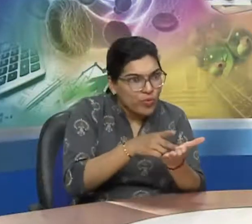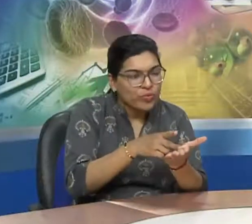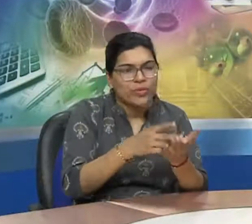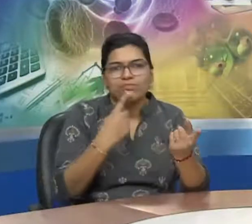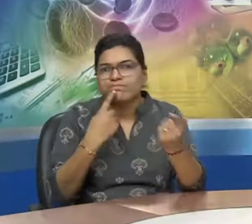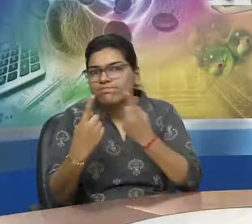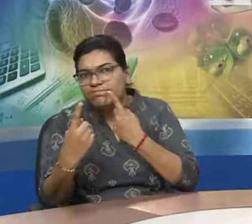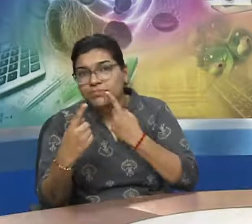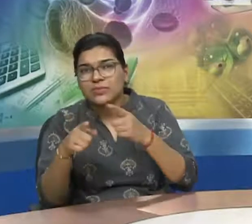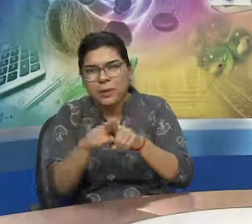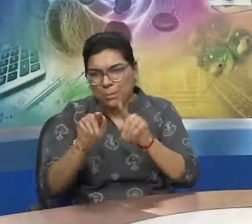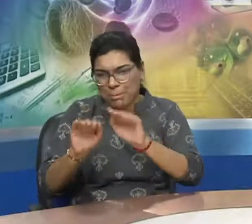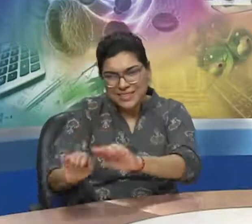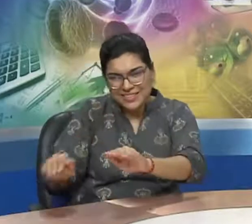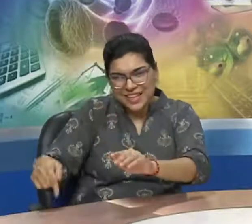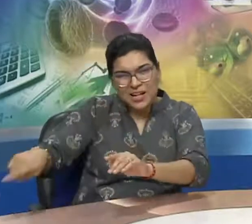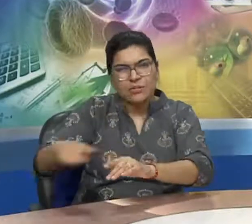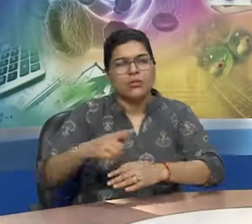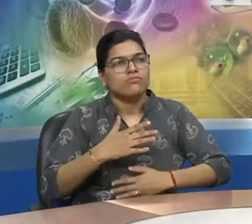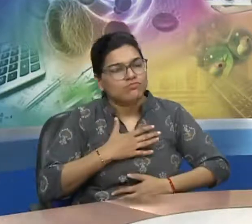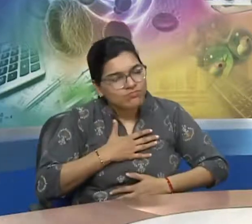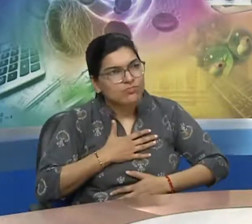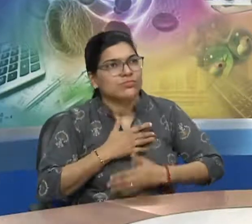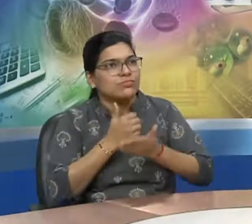as when he was a child.